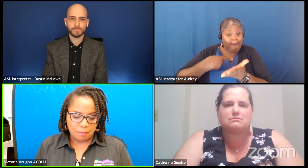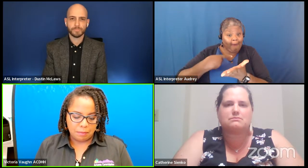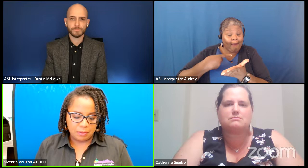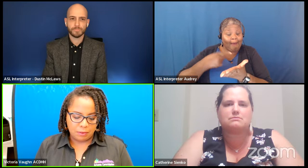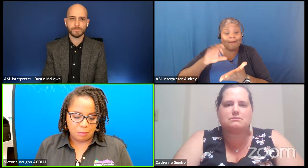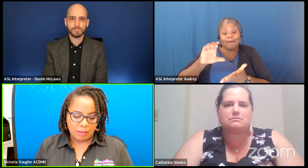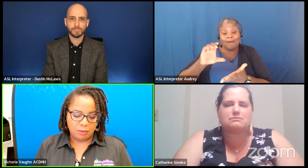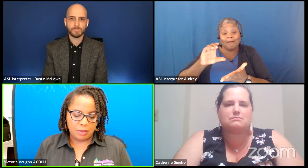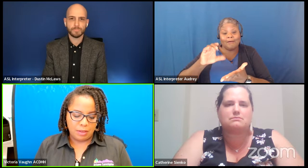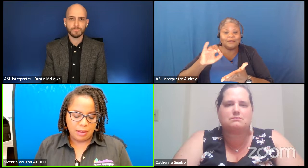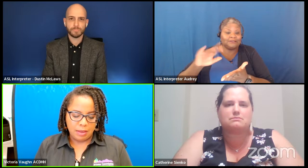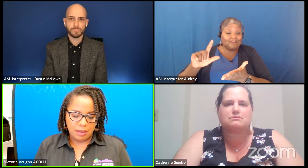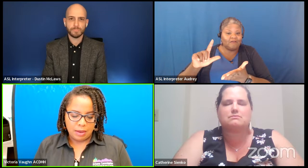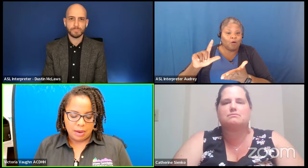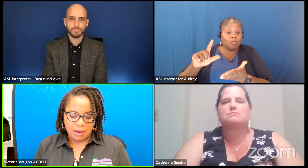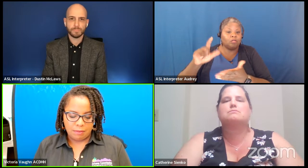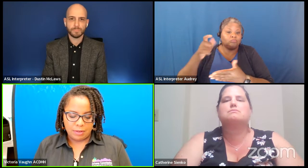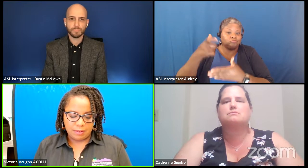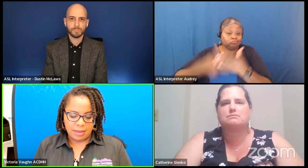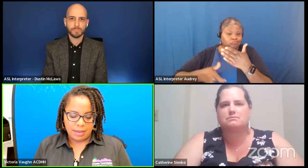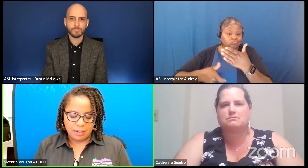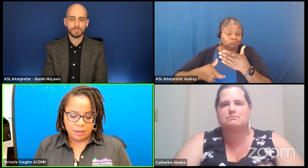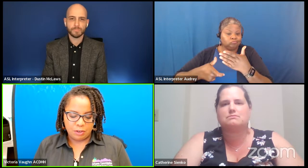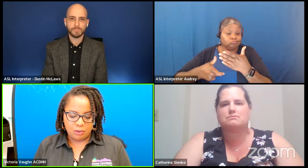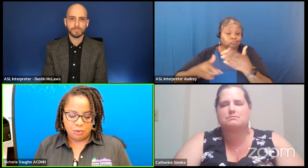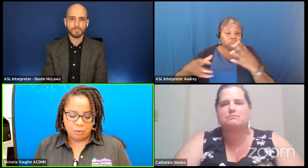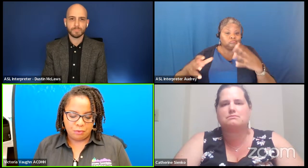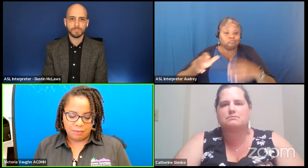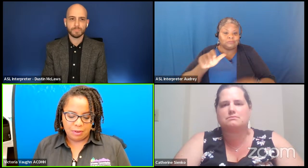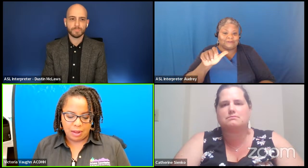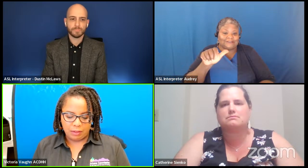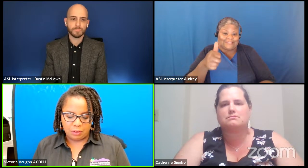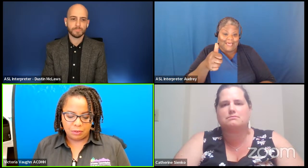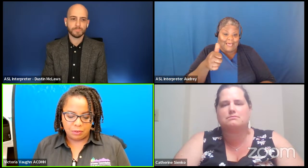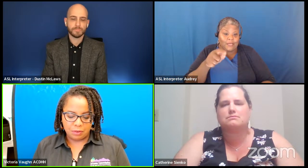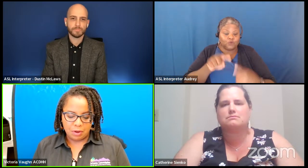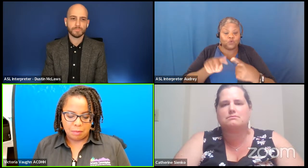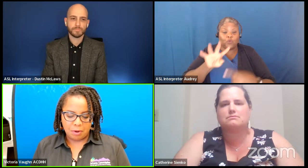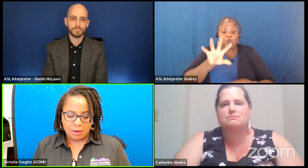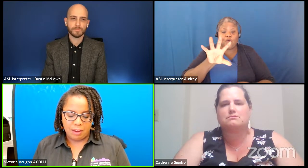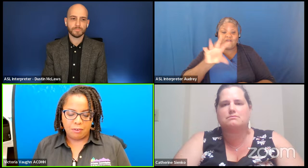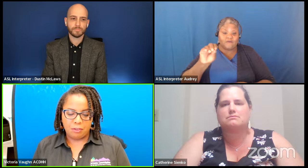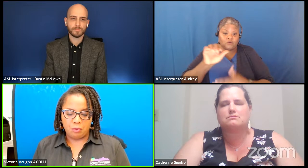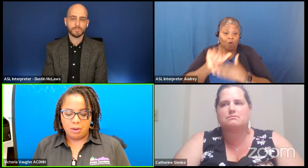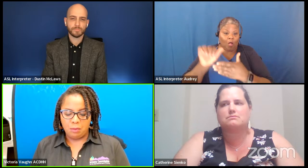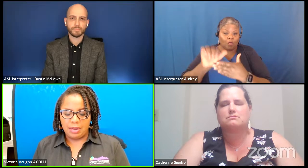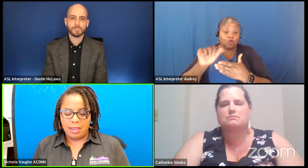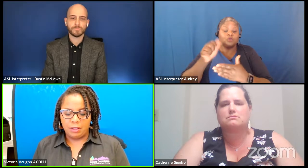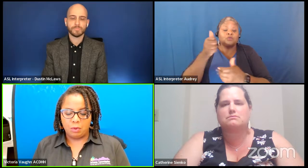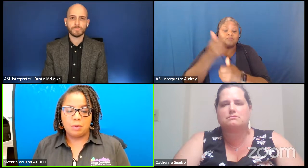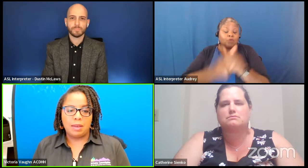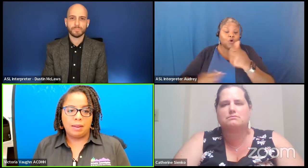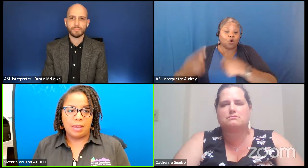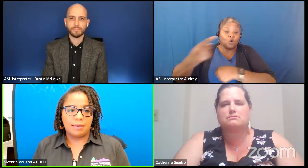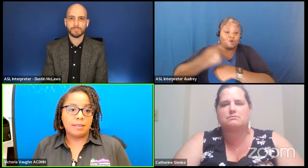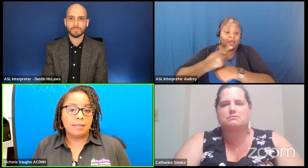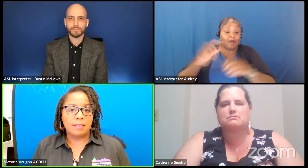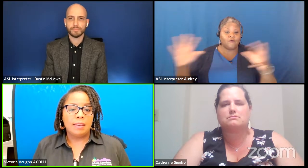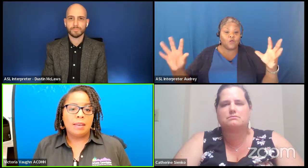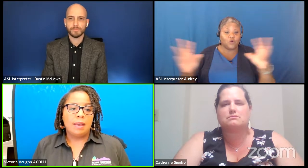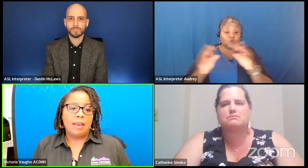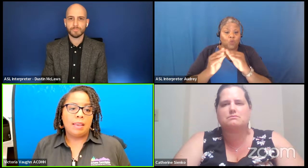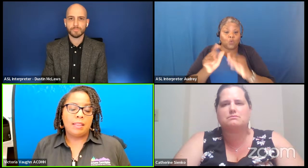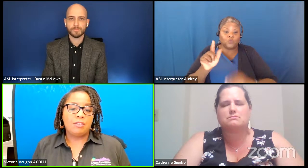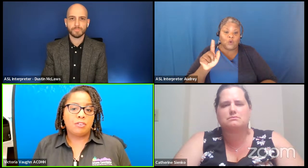civil penalty of $10 to $50 per day for the 21 days worked without a